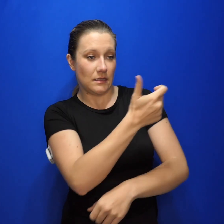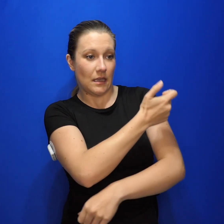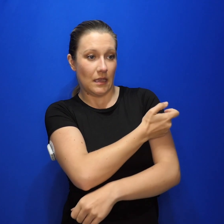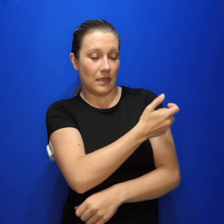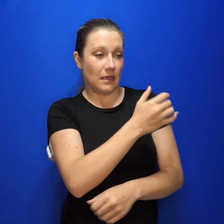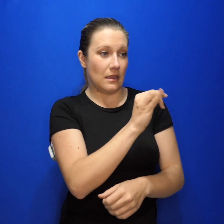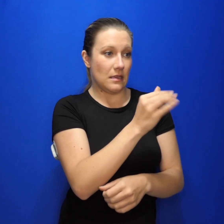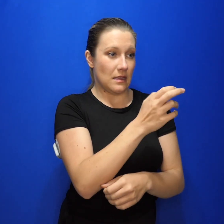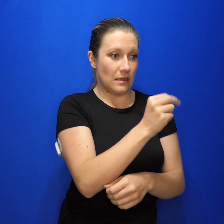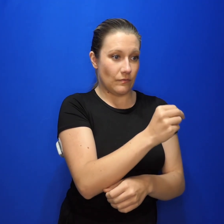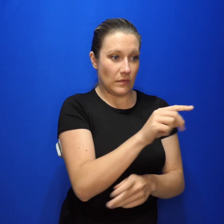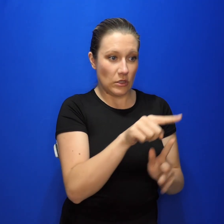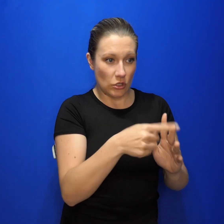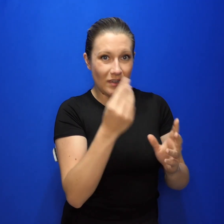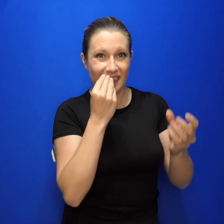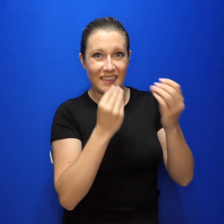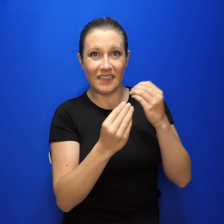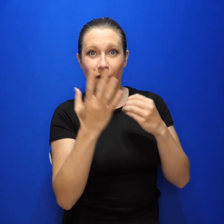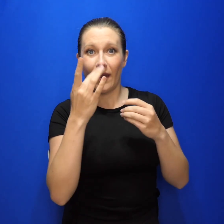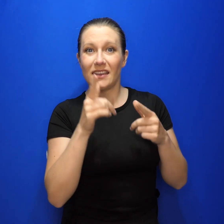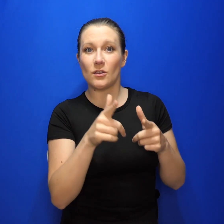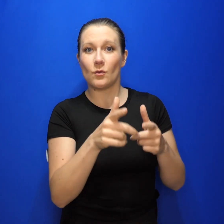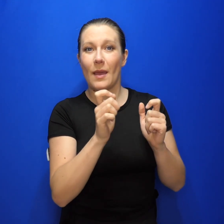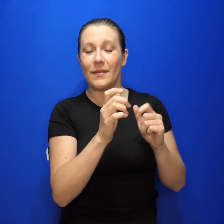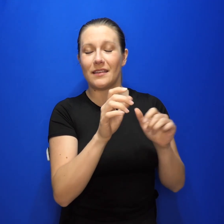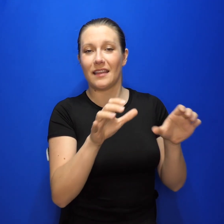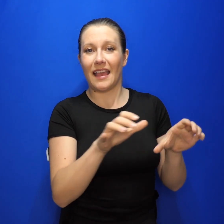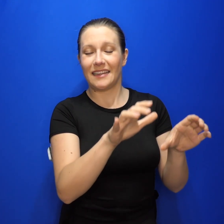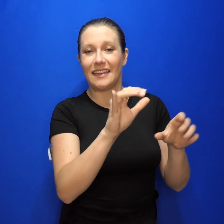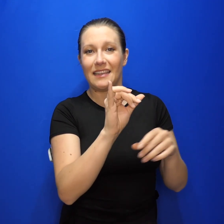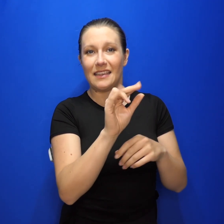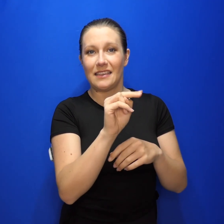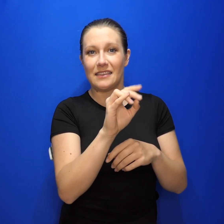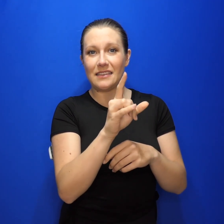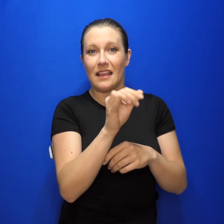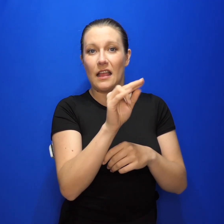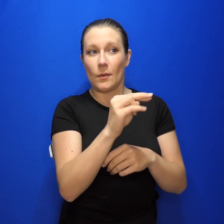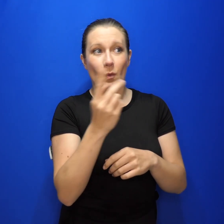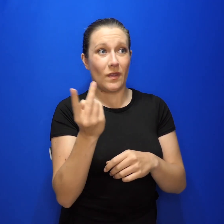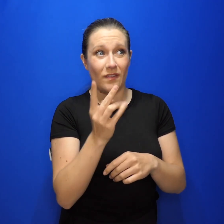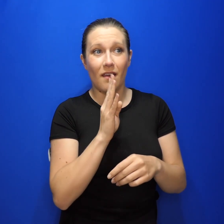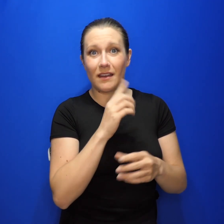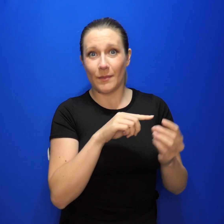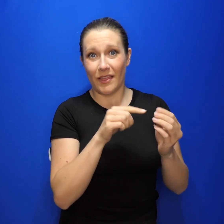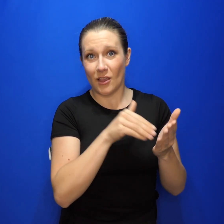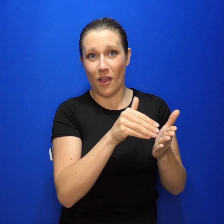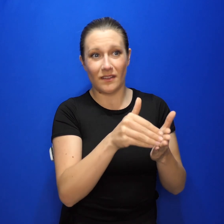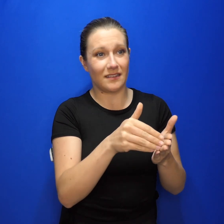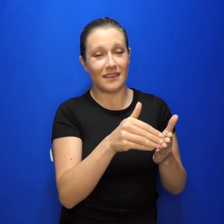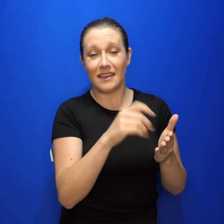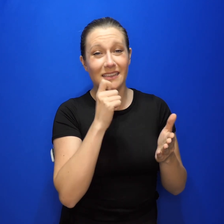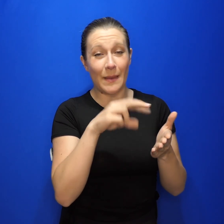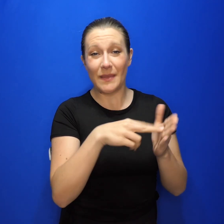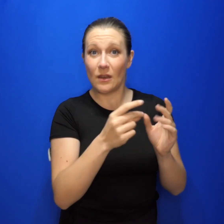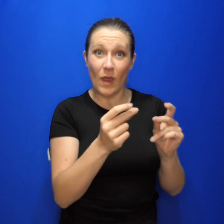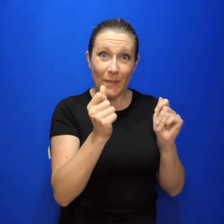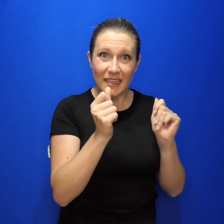to eat your food. This is a rapid acting insulin. Yeah. But we've talked about it before. Rapid is not rapid. It I think still needs